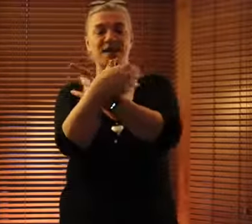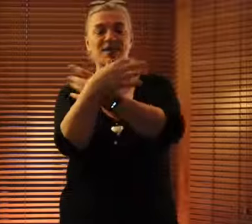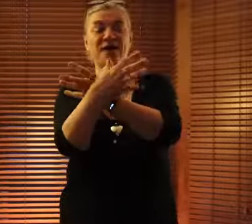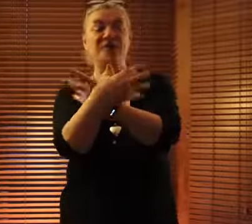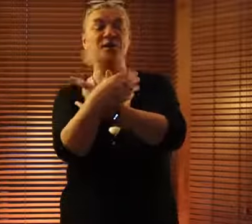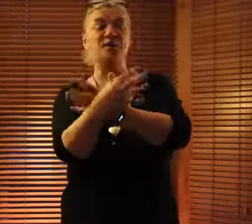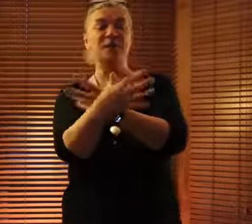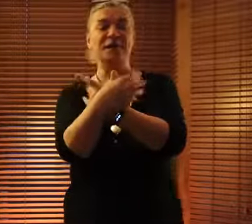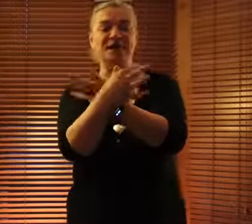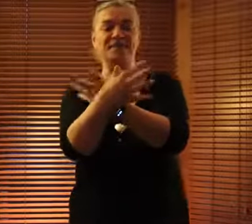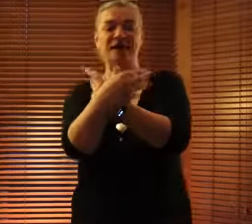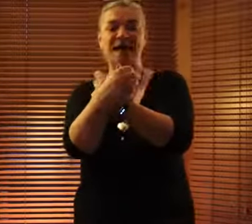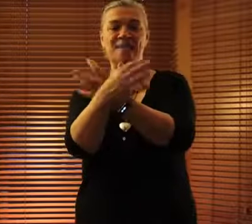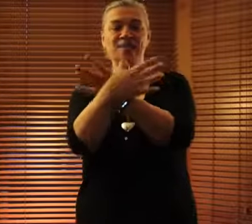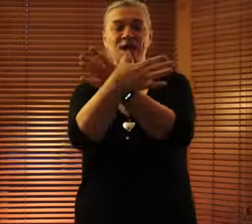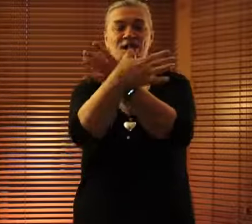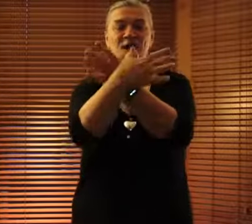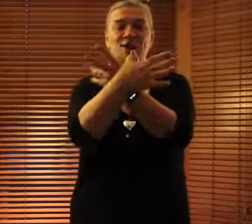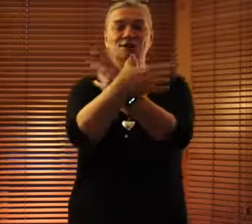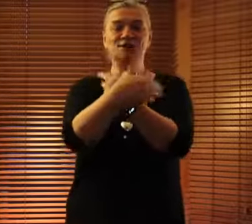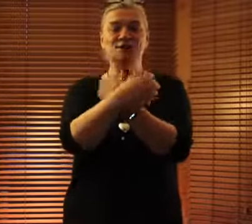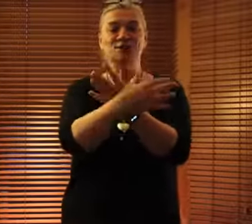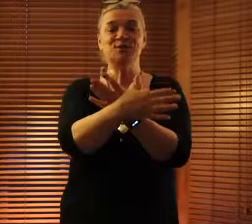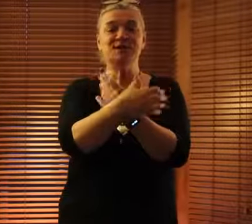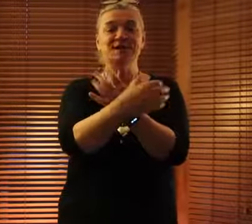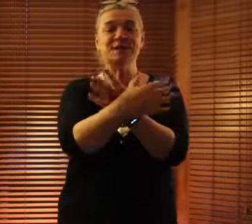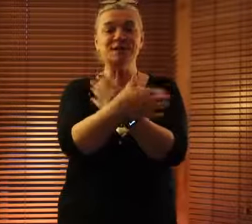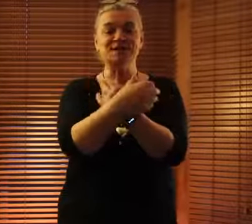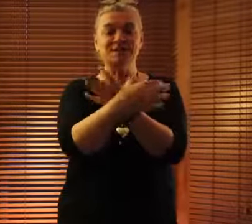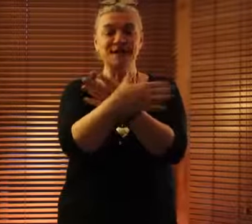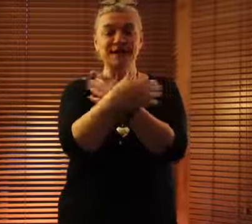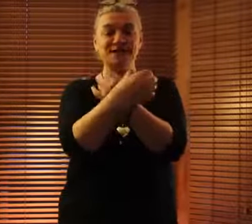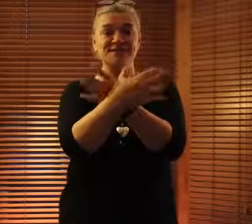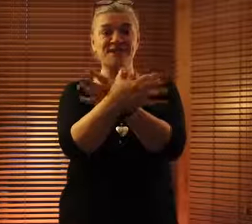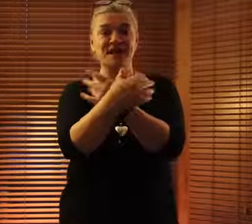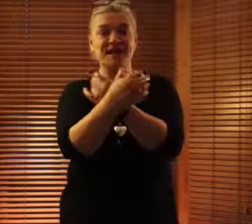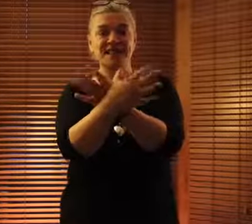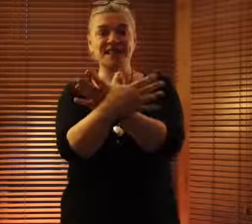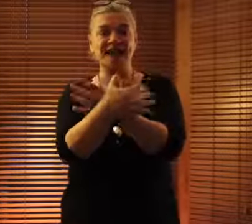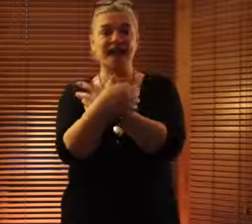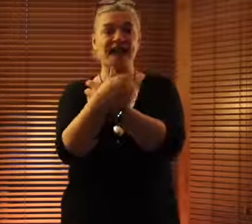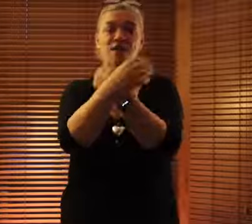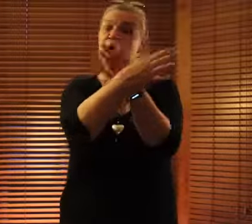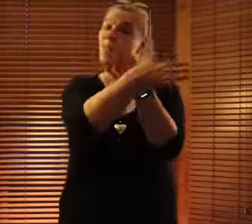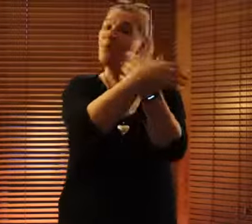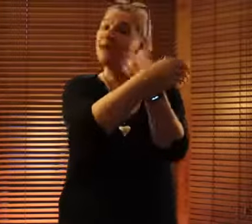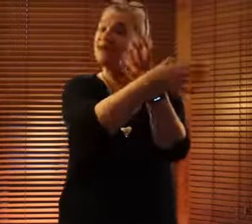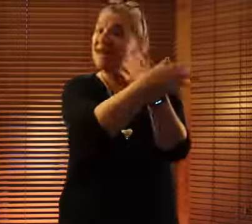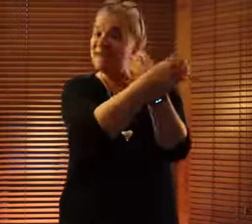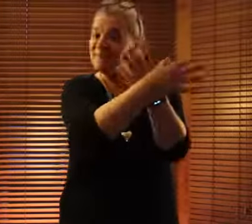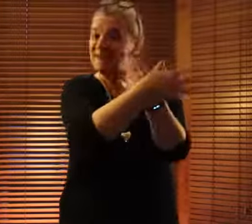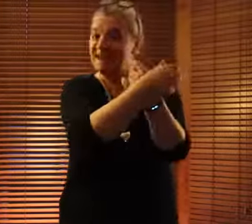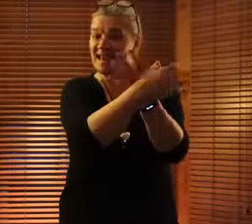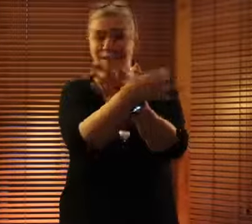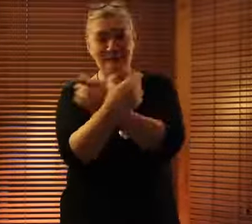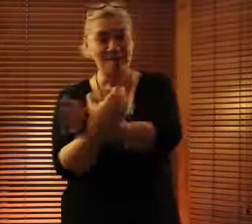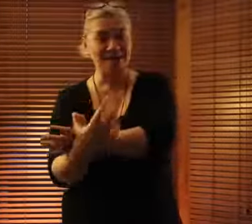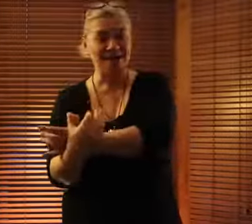we go. And they're called Billy and Blair. Two little butterflies flying in the air. One named Billy, one